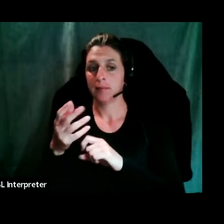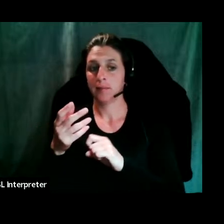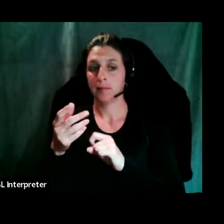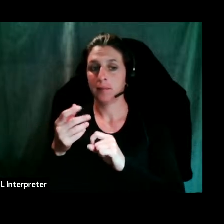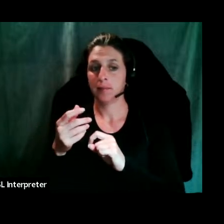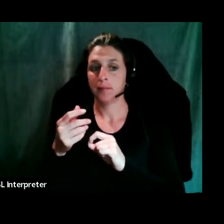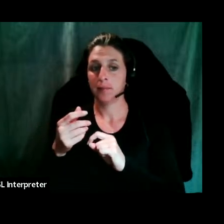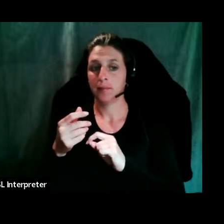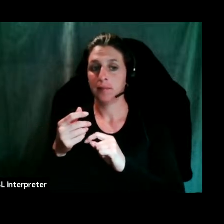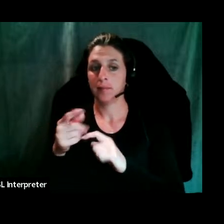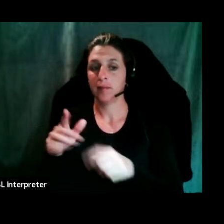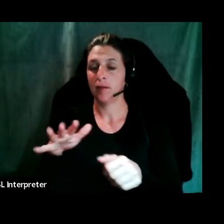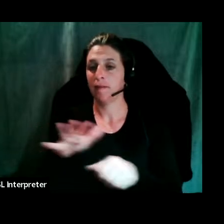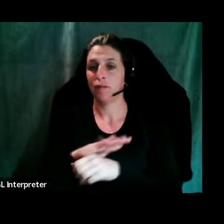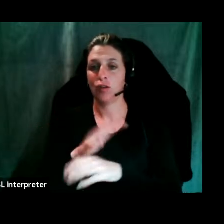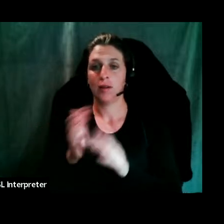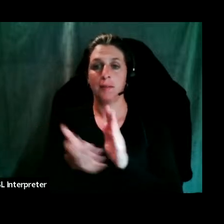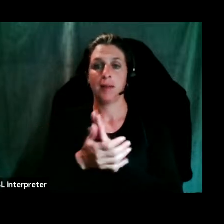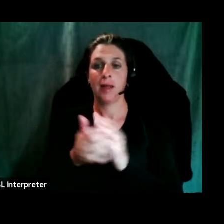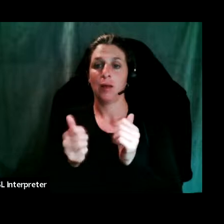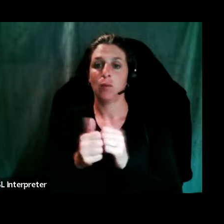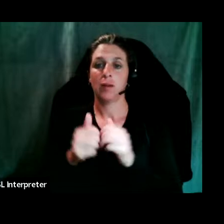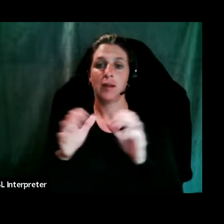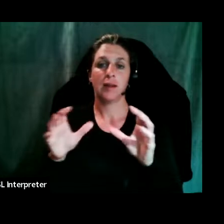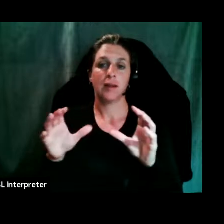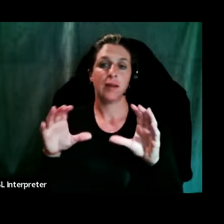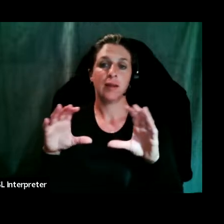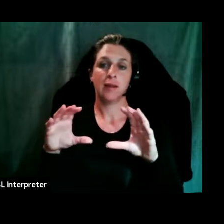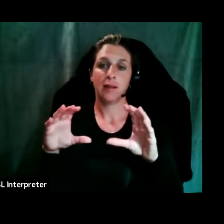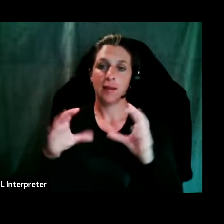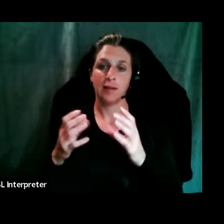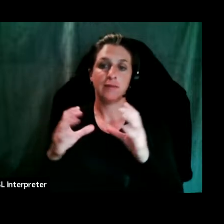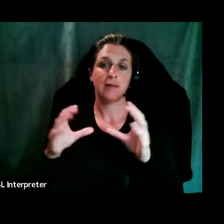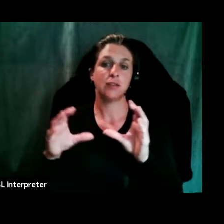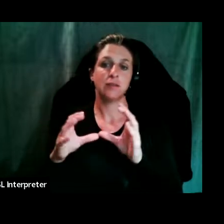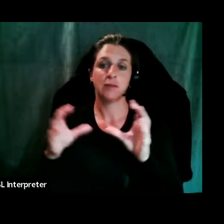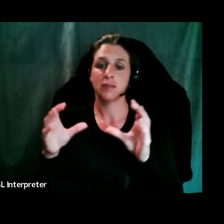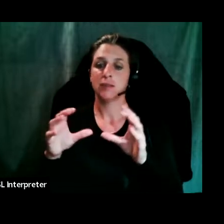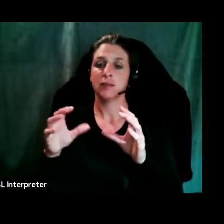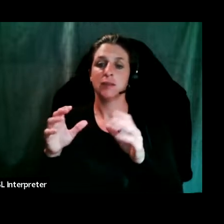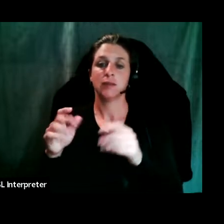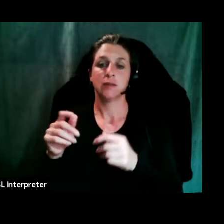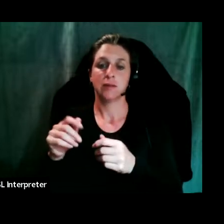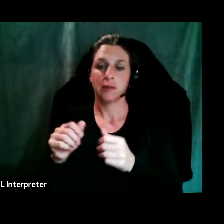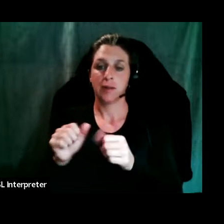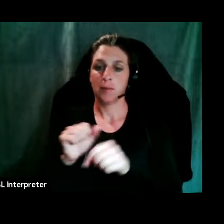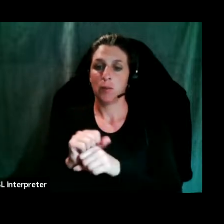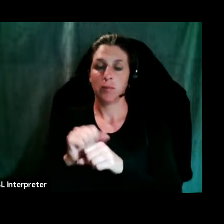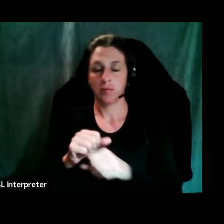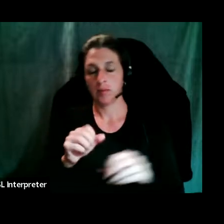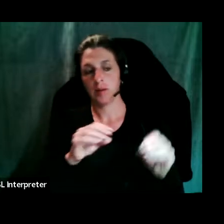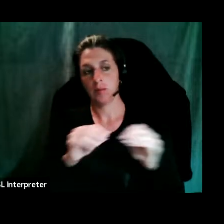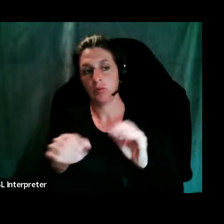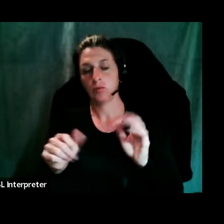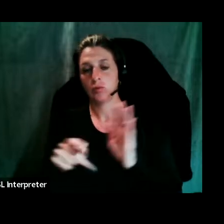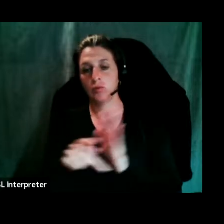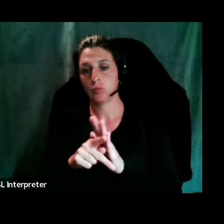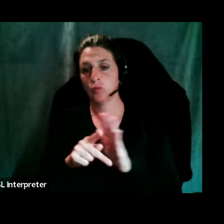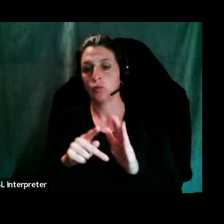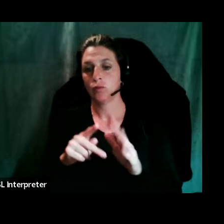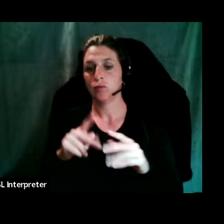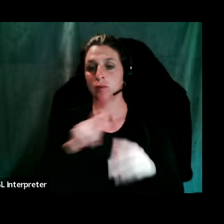That's a full packet with classified certificated athletic coaches, substitute employment and such. I make a motion to approve the personnel